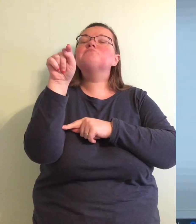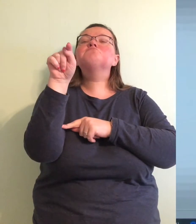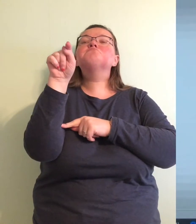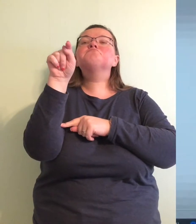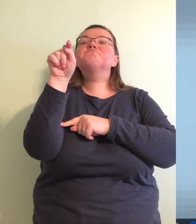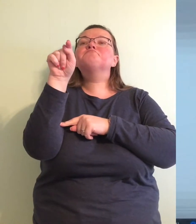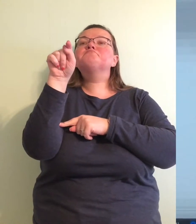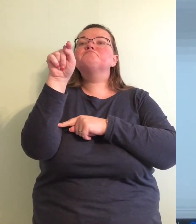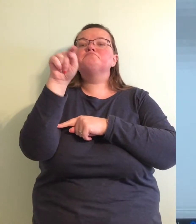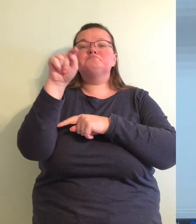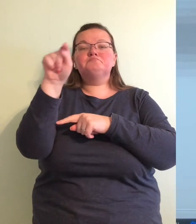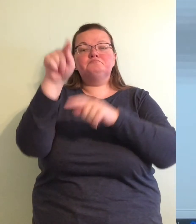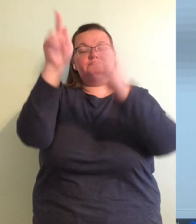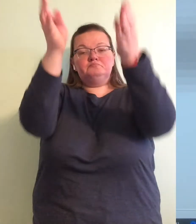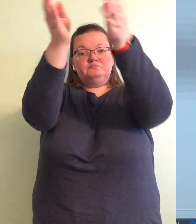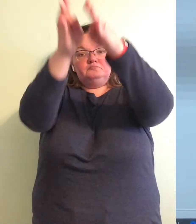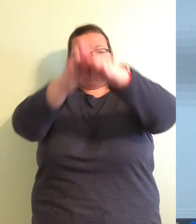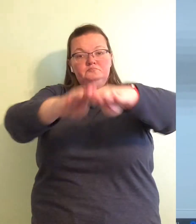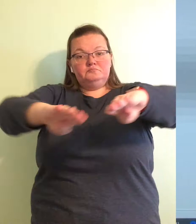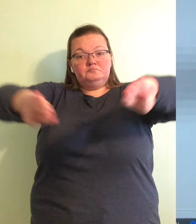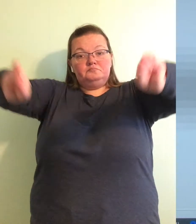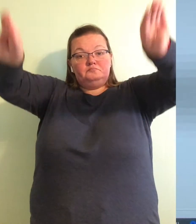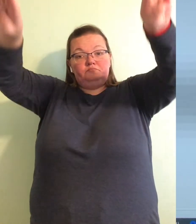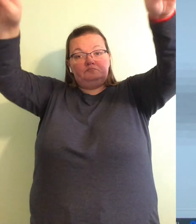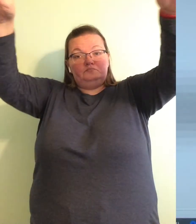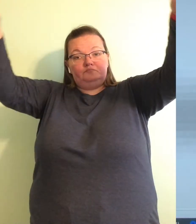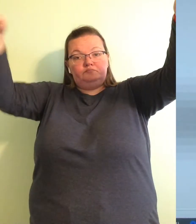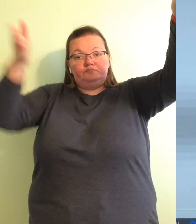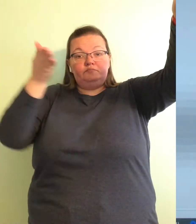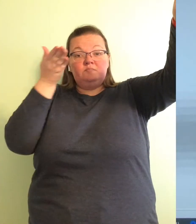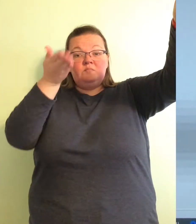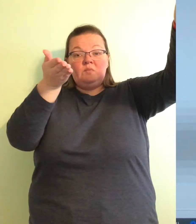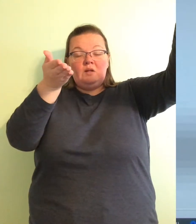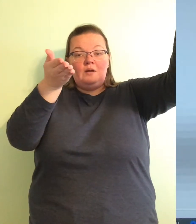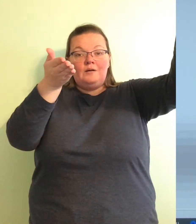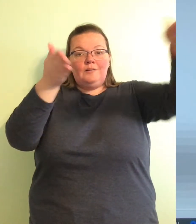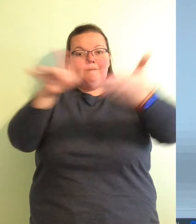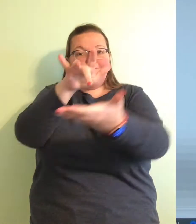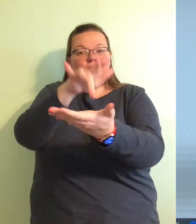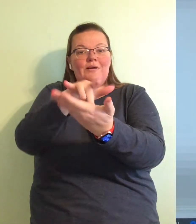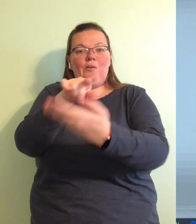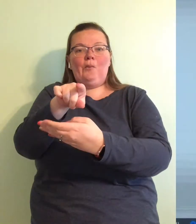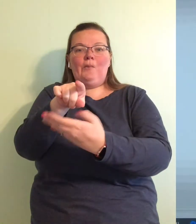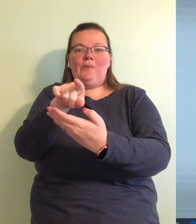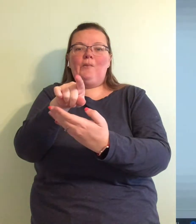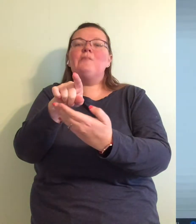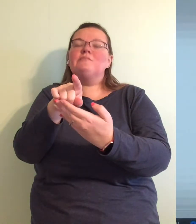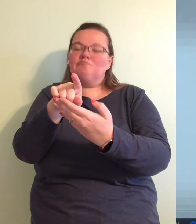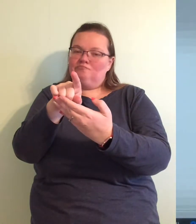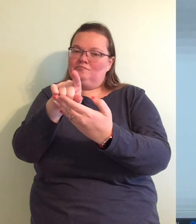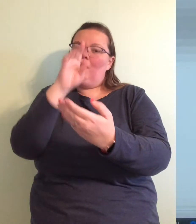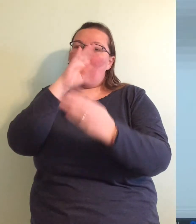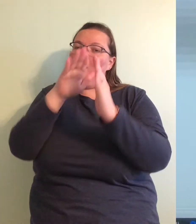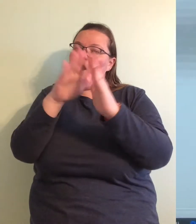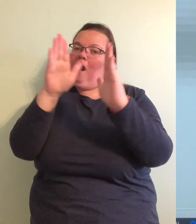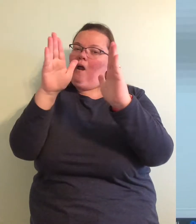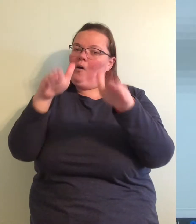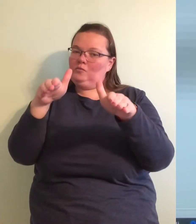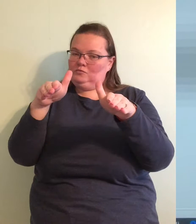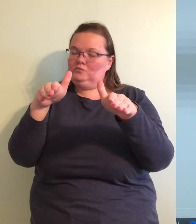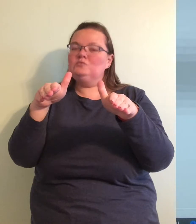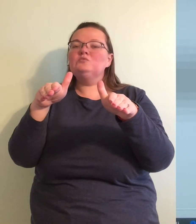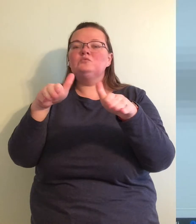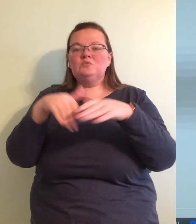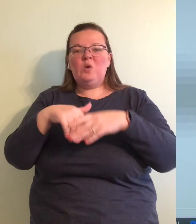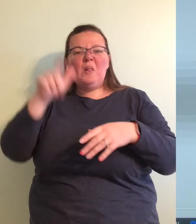to him, in the middle of a little plain between two hills, he saw what must have been the White Witch's house. And the